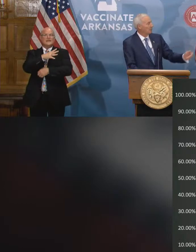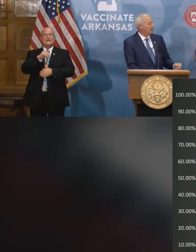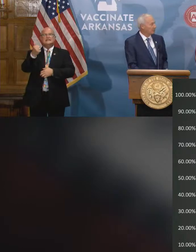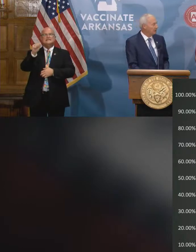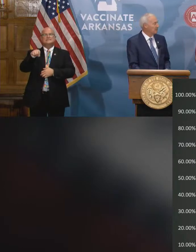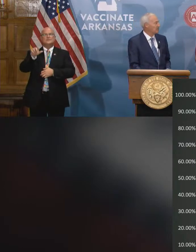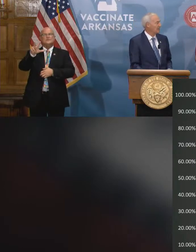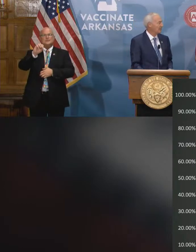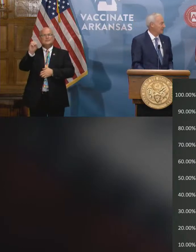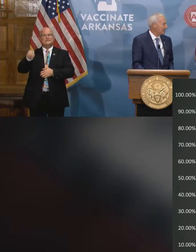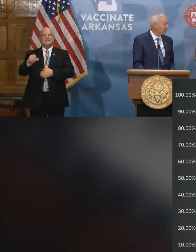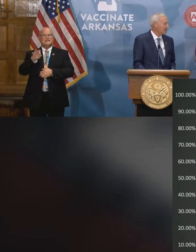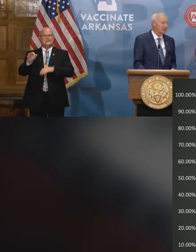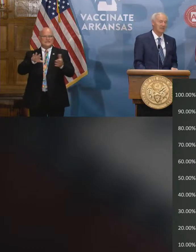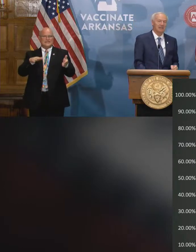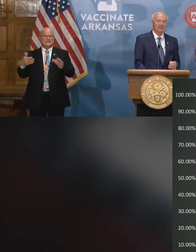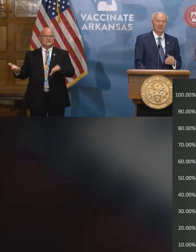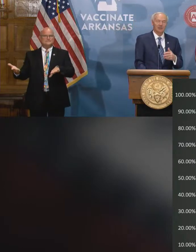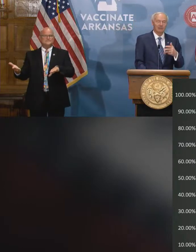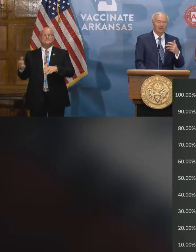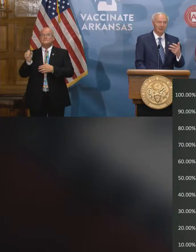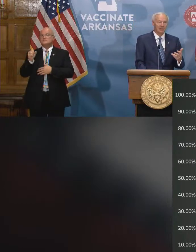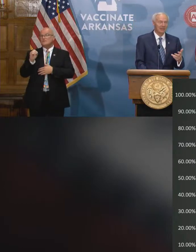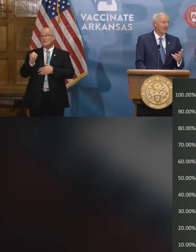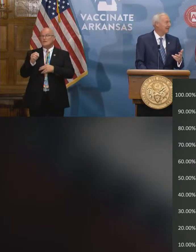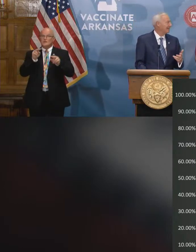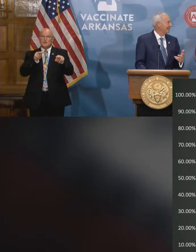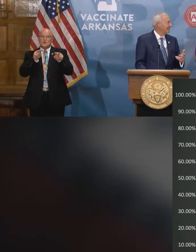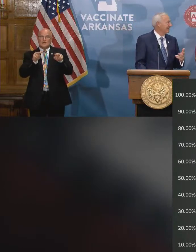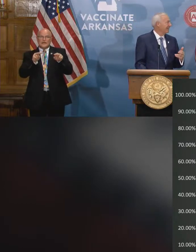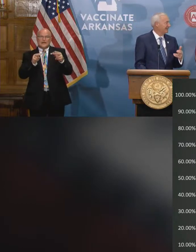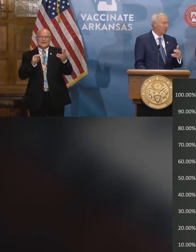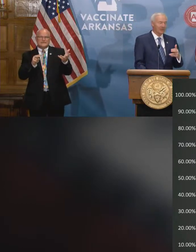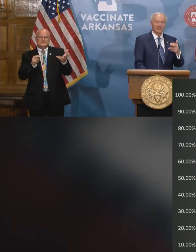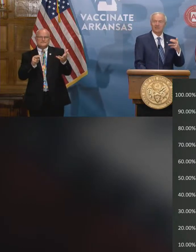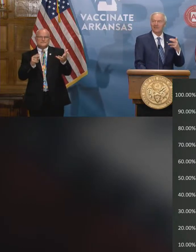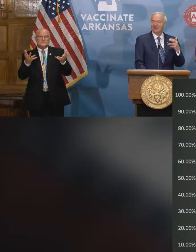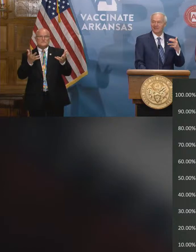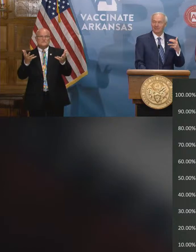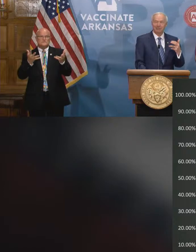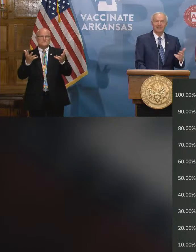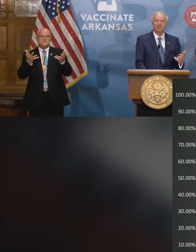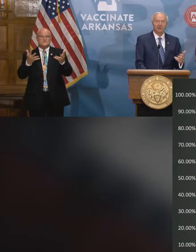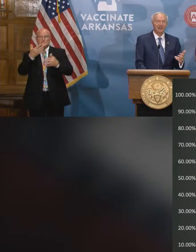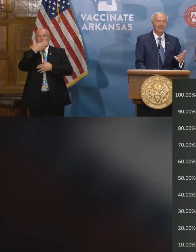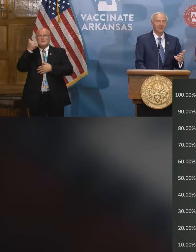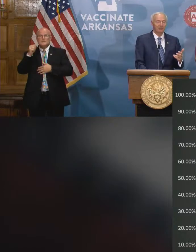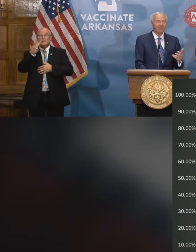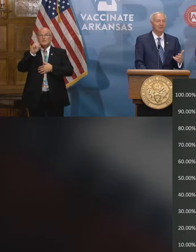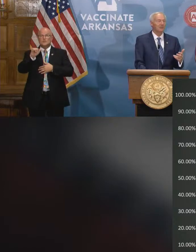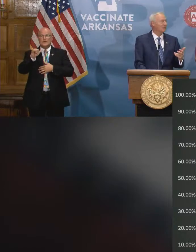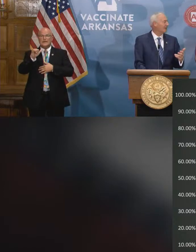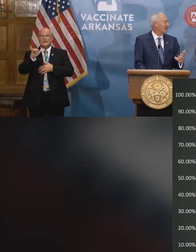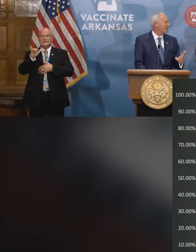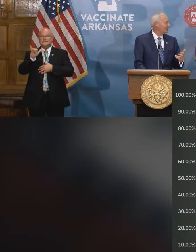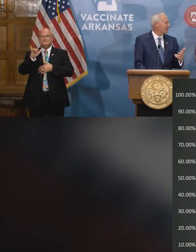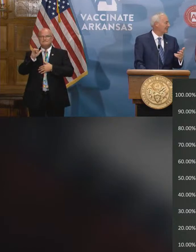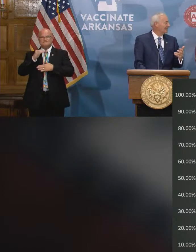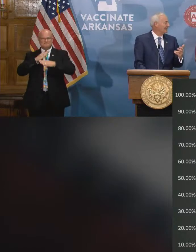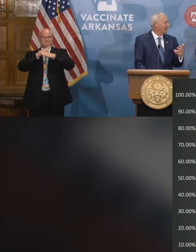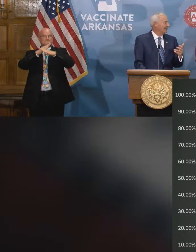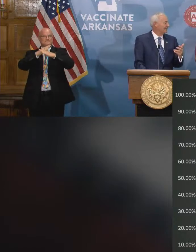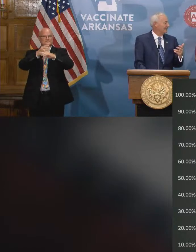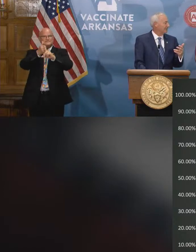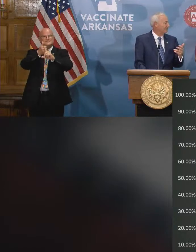and 10.3% of the deaths. So if you're looking at what's the best way to reduce your odds